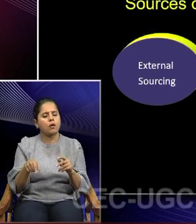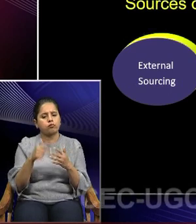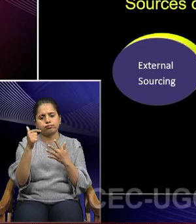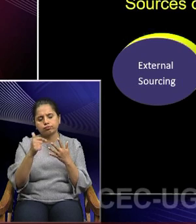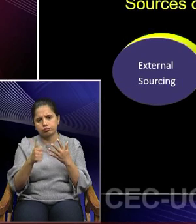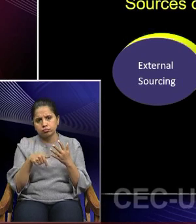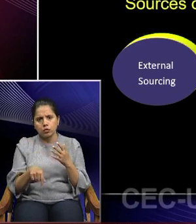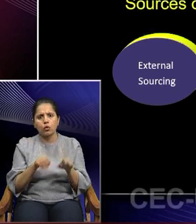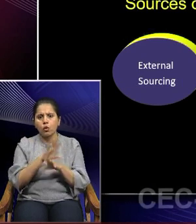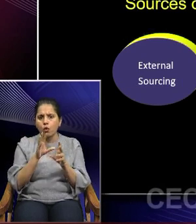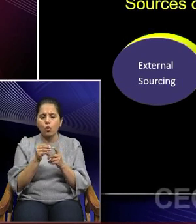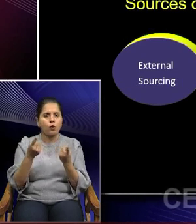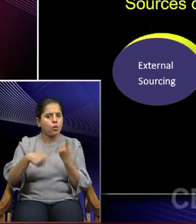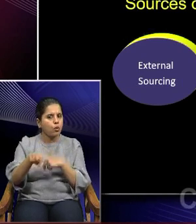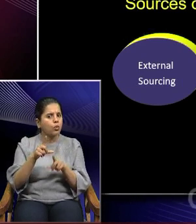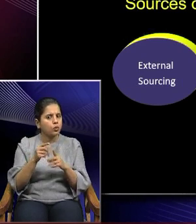this company, it is actually